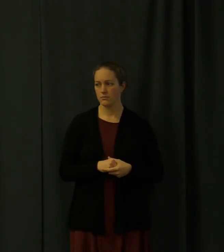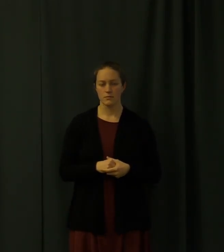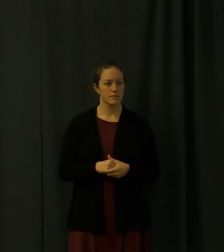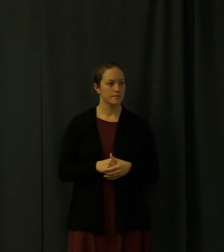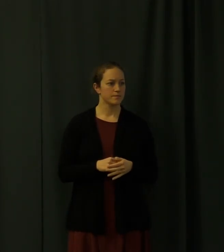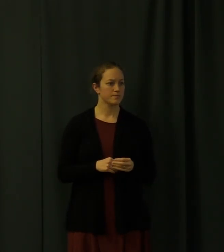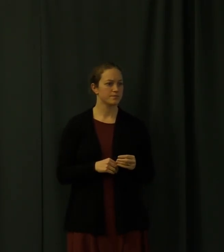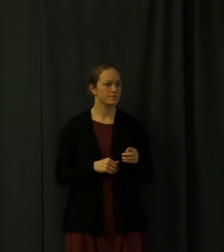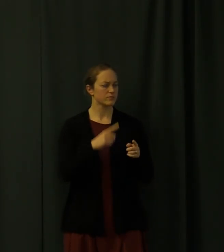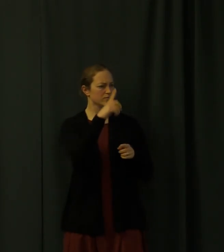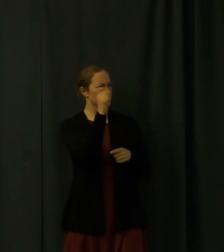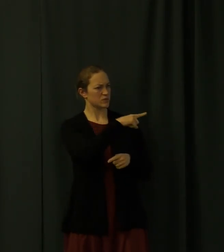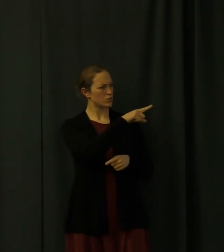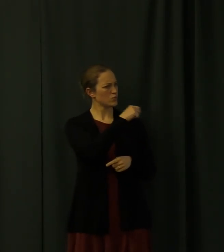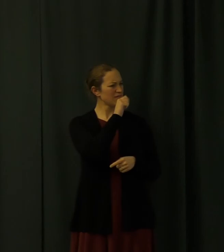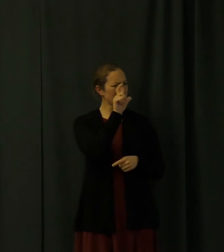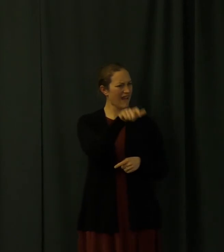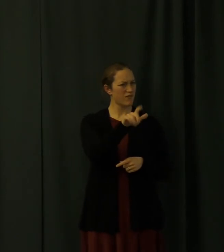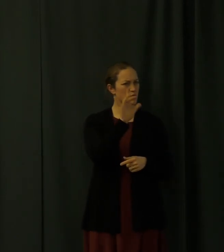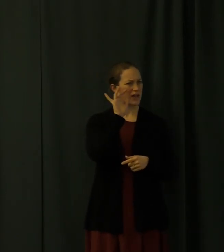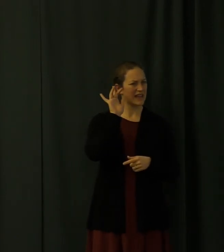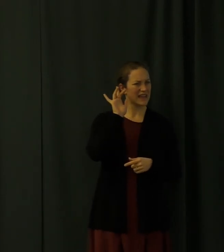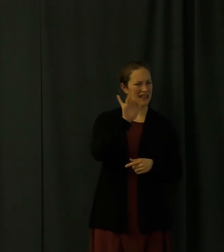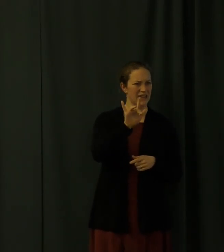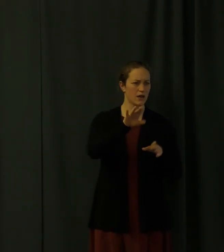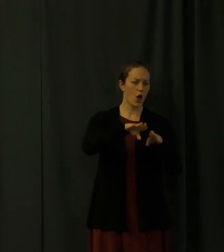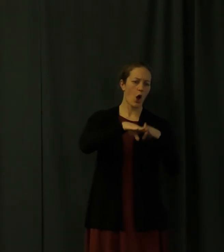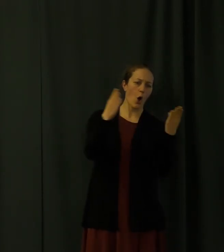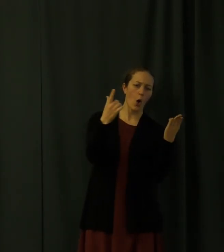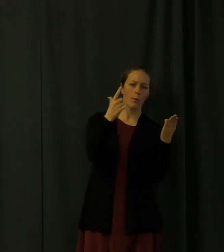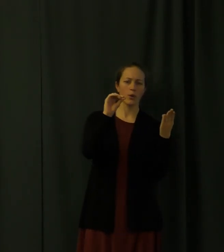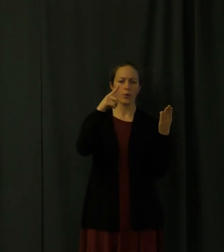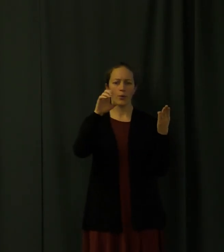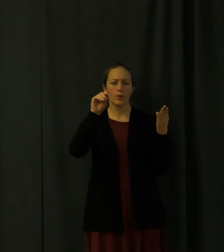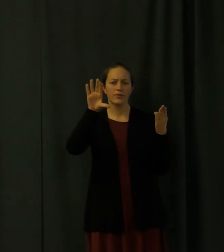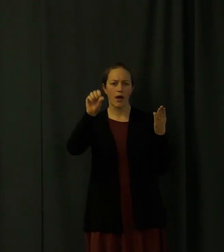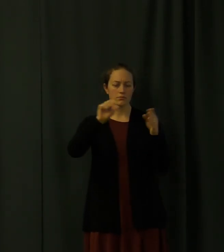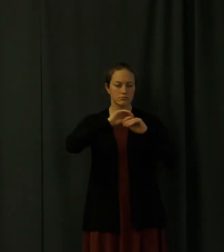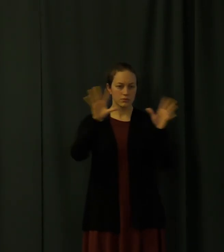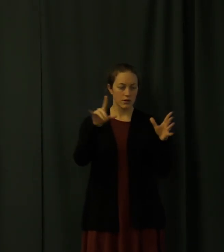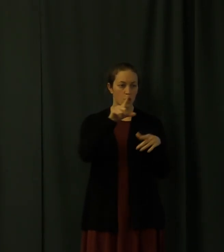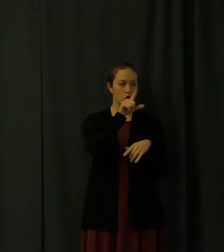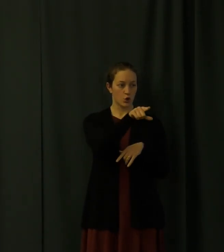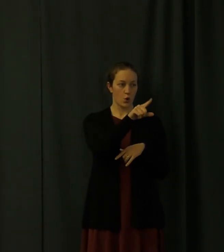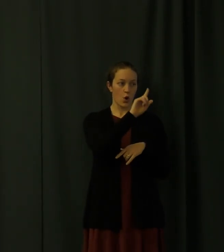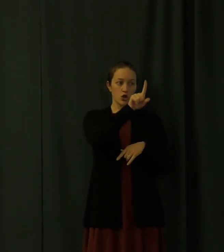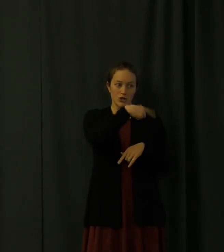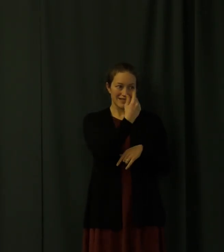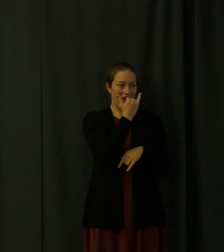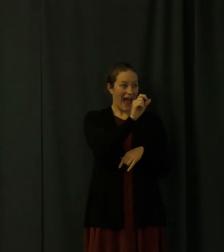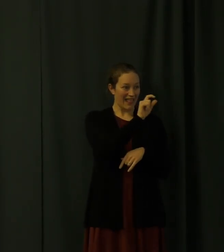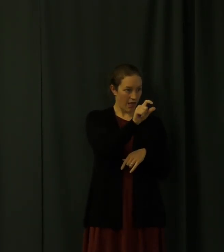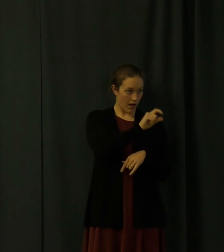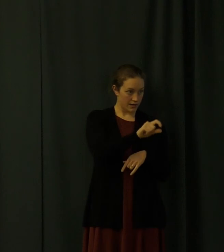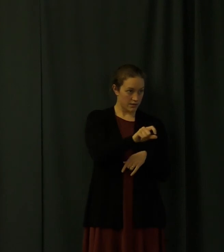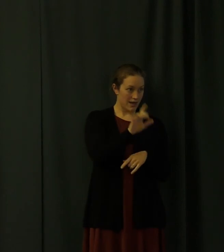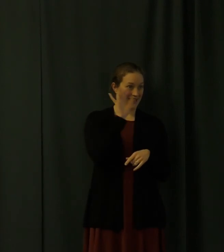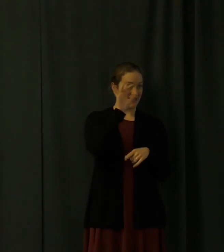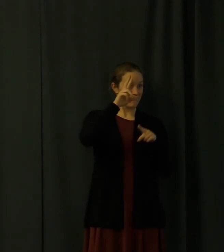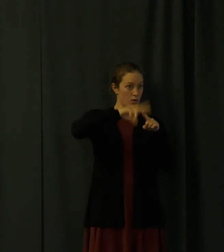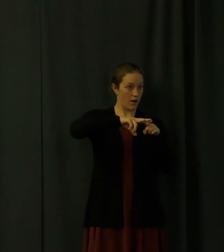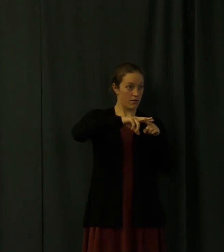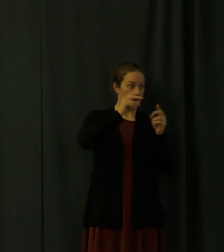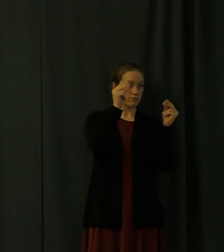So you didn't have to like click You did. open Google Doc. You No, just it's highlighted magic. and opened Yeah. Google Doc. Yeah. Okay.